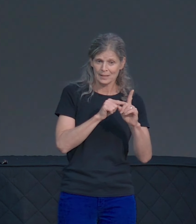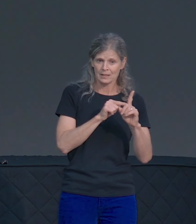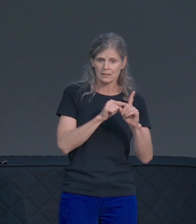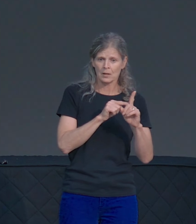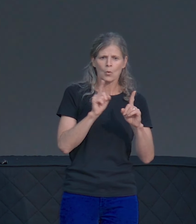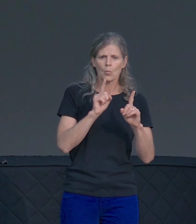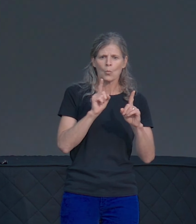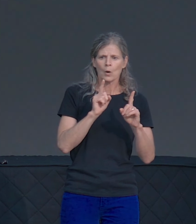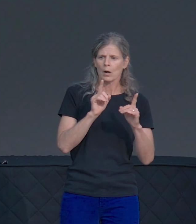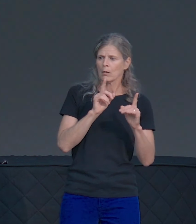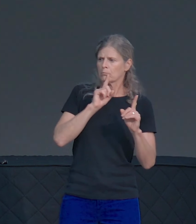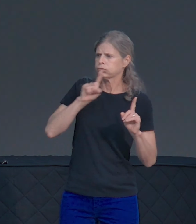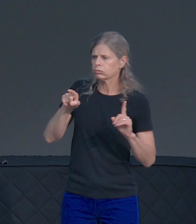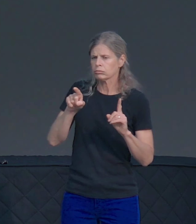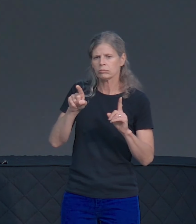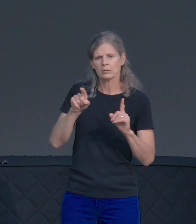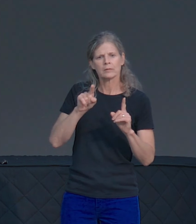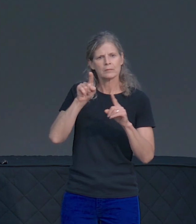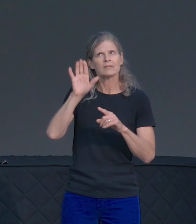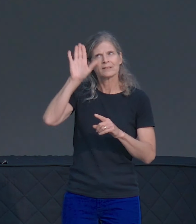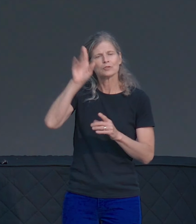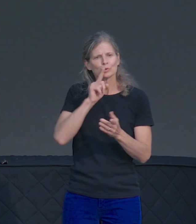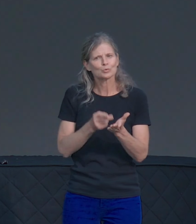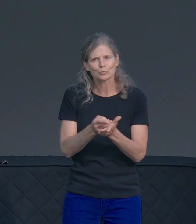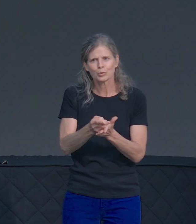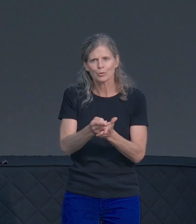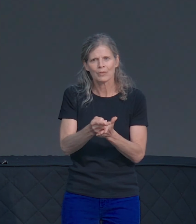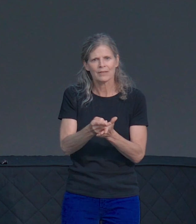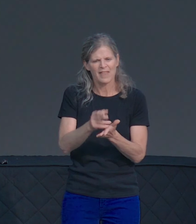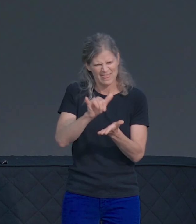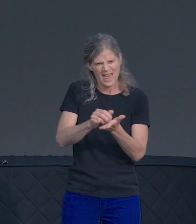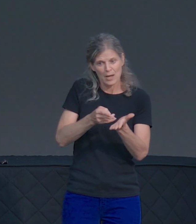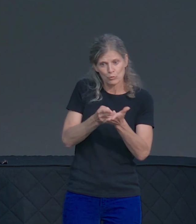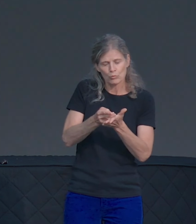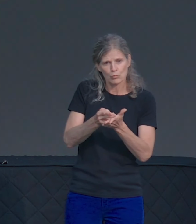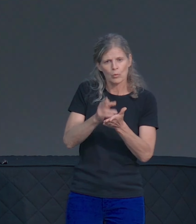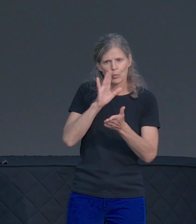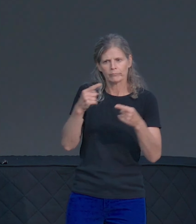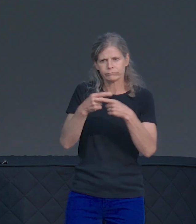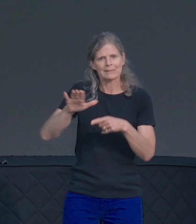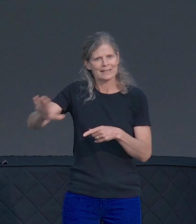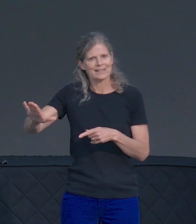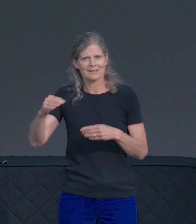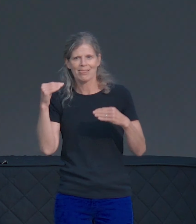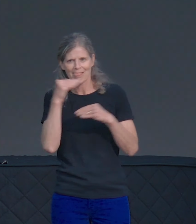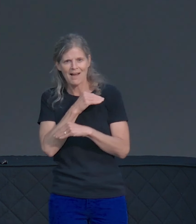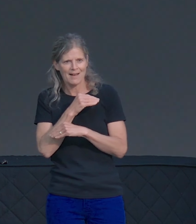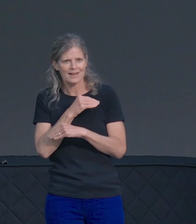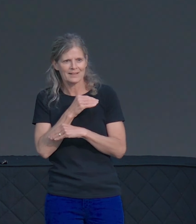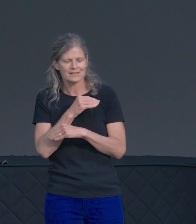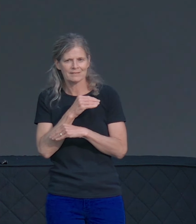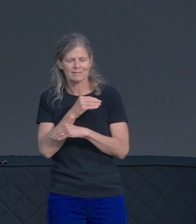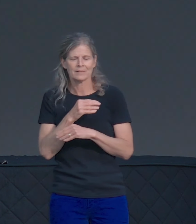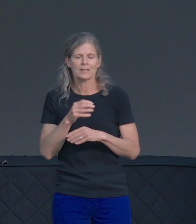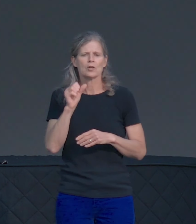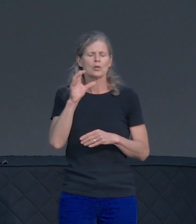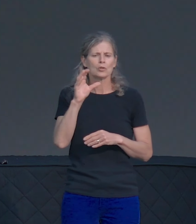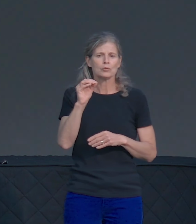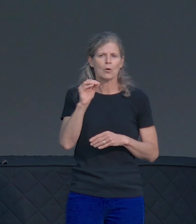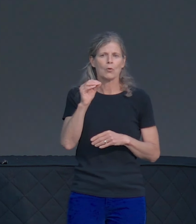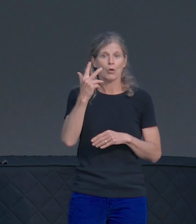truth of what has already been spoken by God. And the truth is what counters the lies of temptation. And so